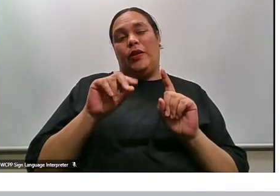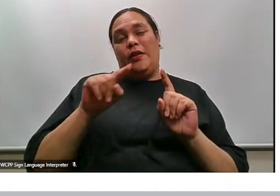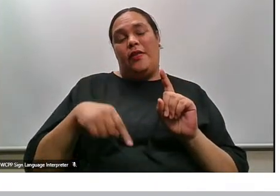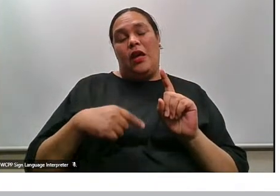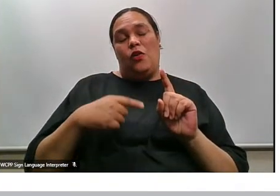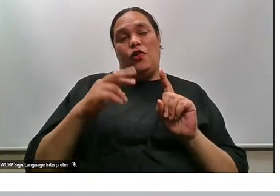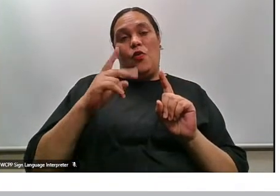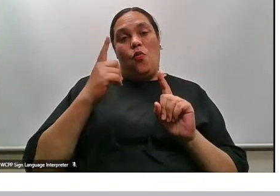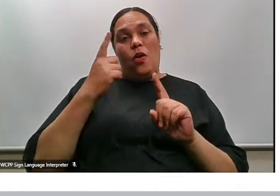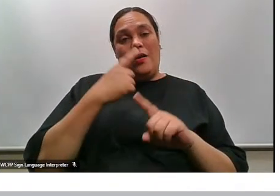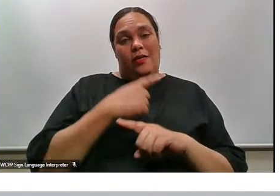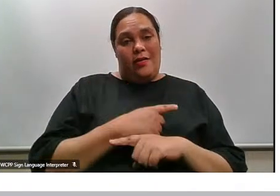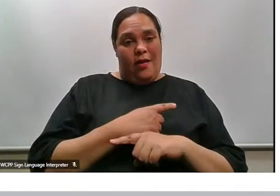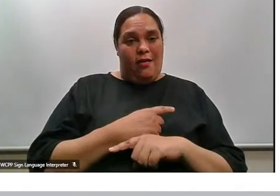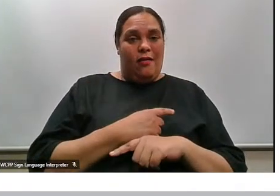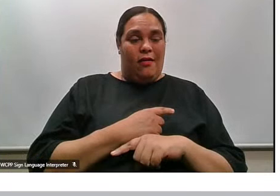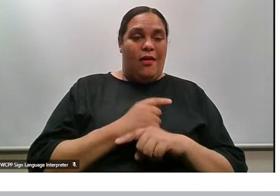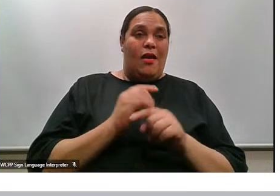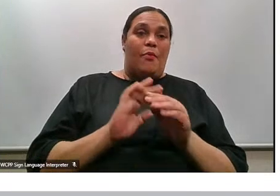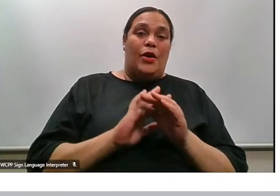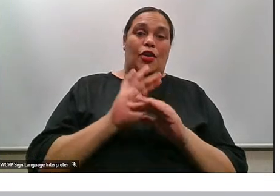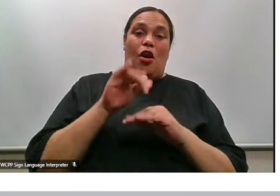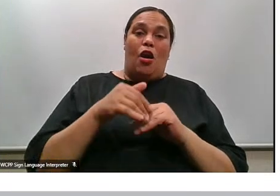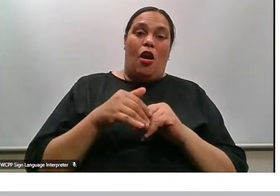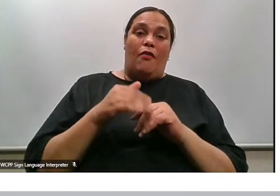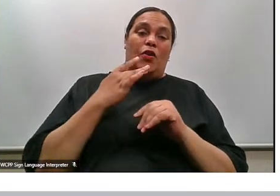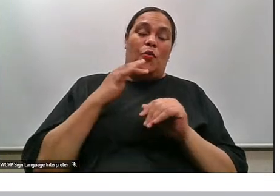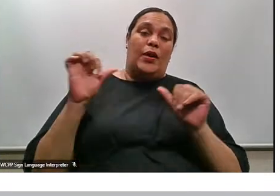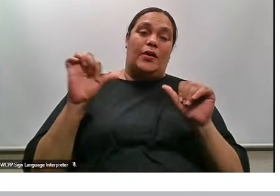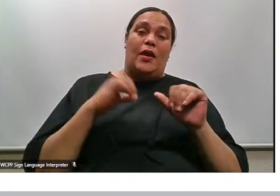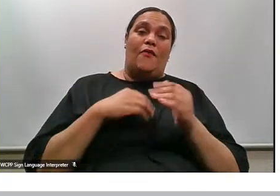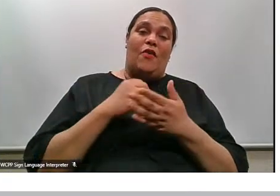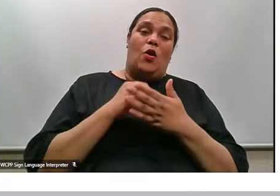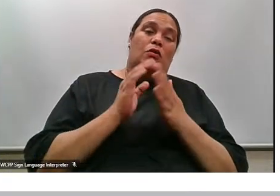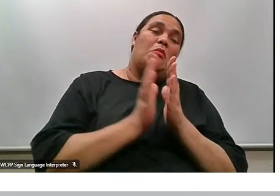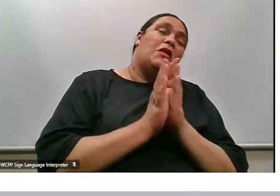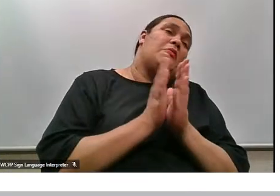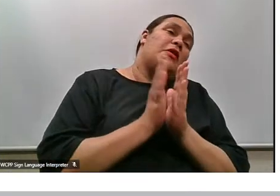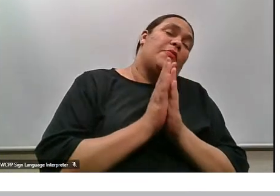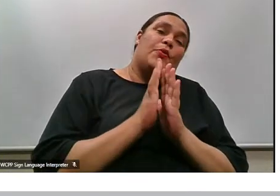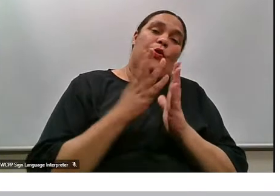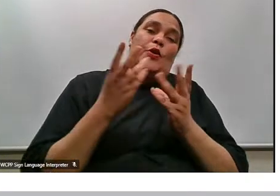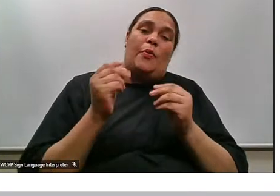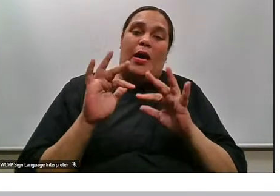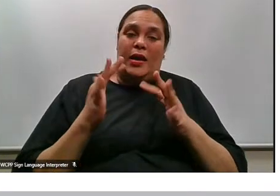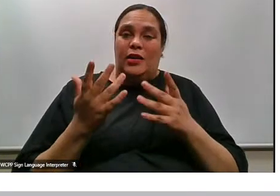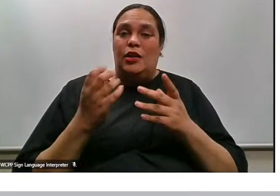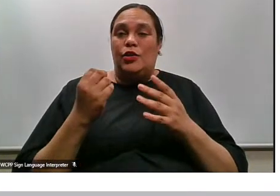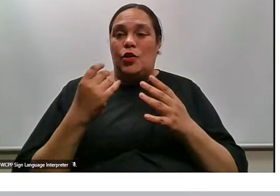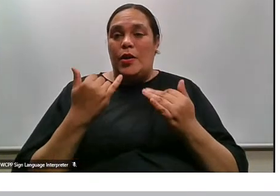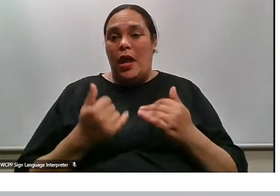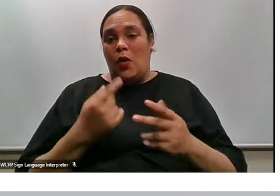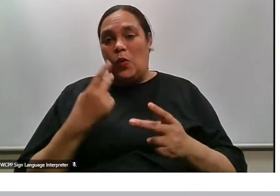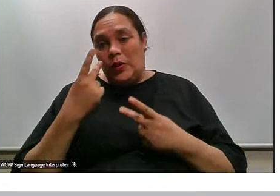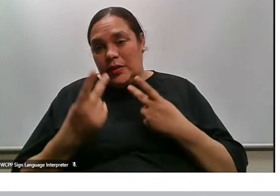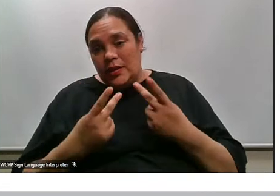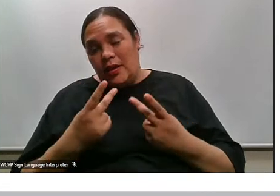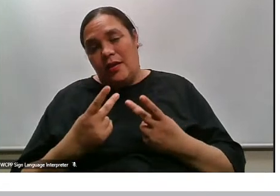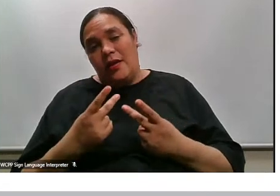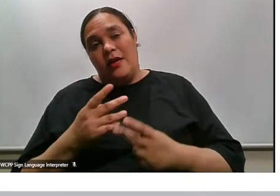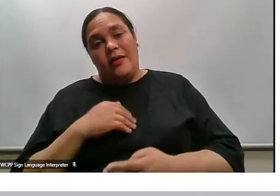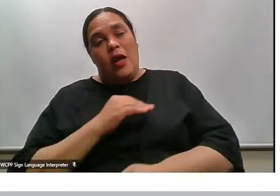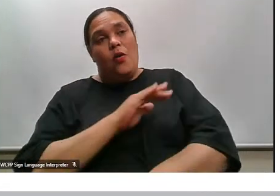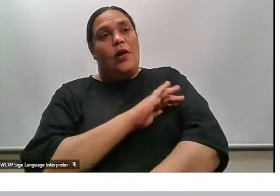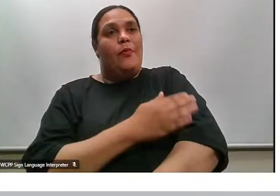day after coming to our offices pleading that they don't have money. So we're starting to see that the additional capacity we